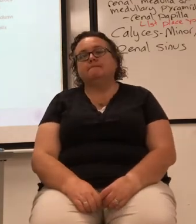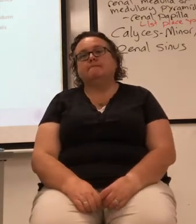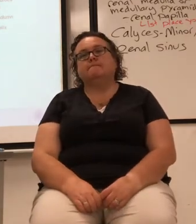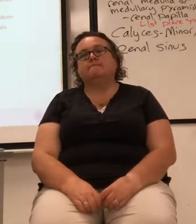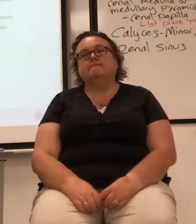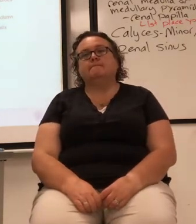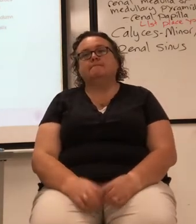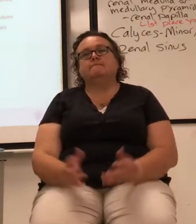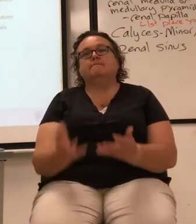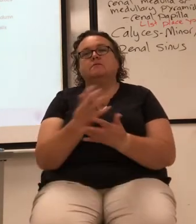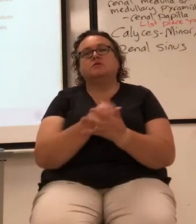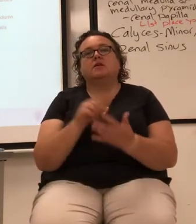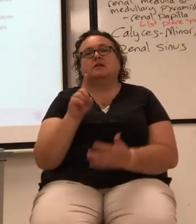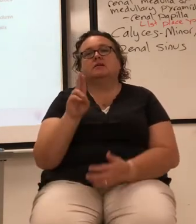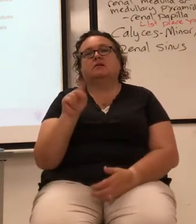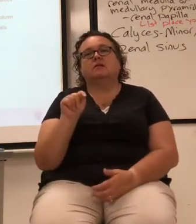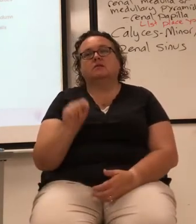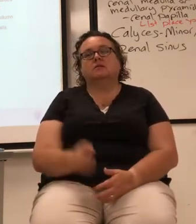collecting duct.